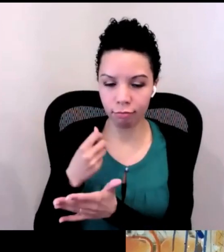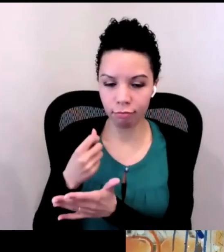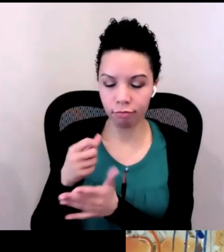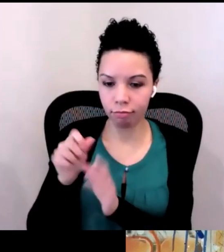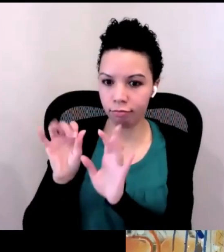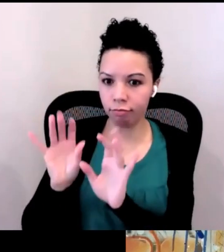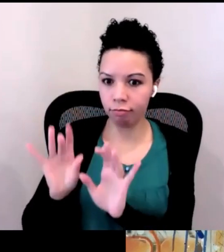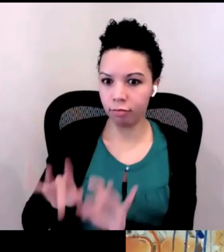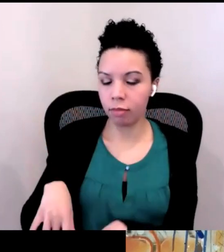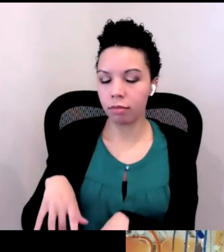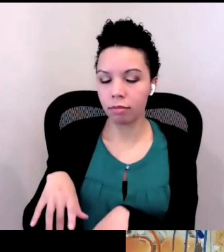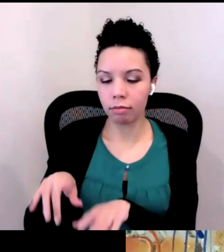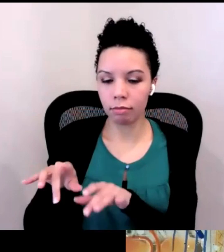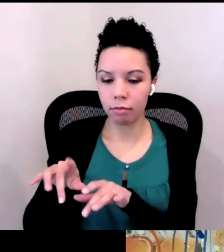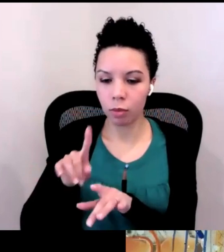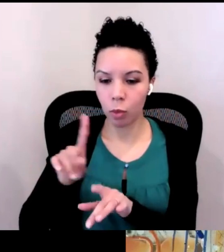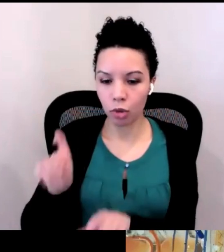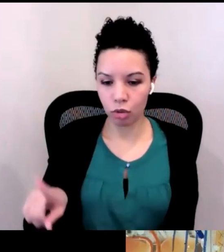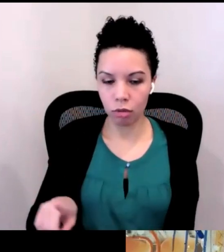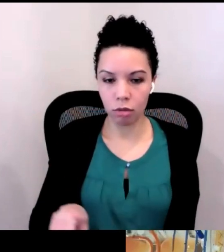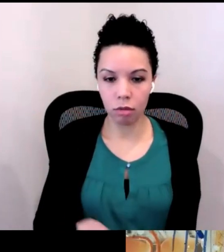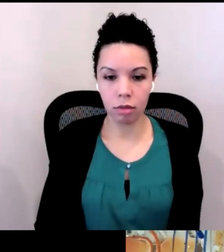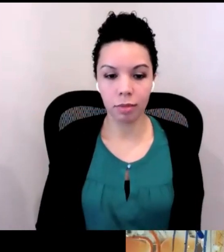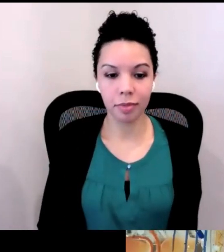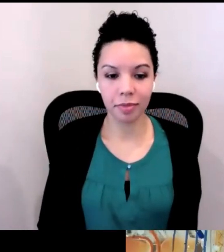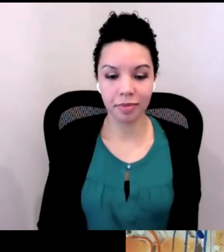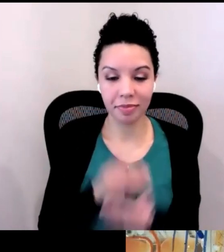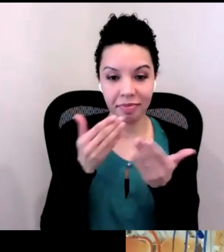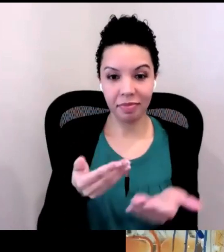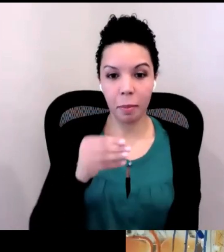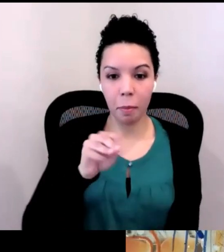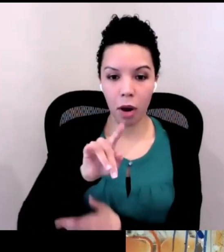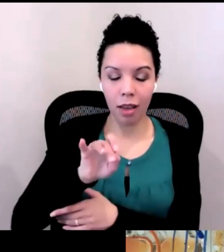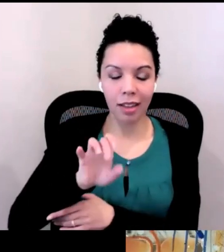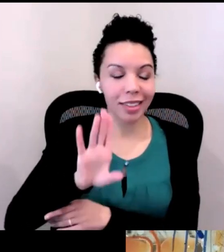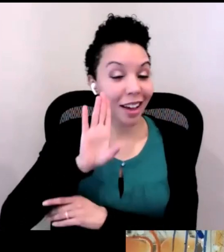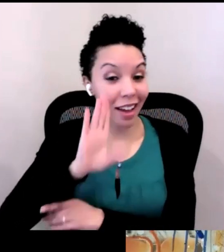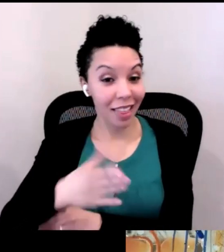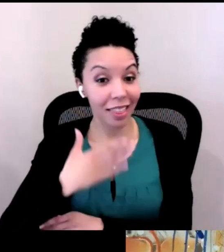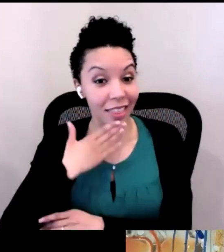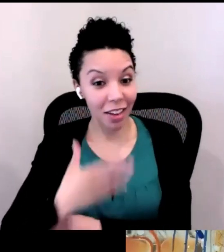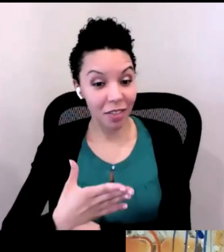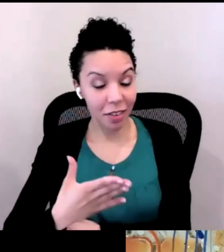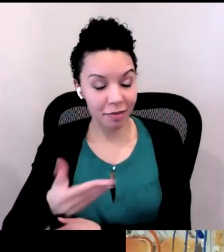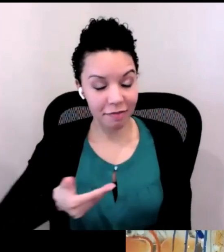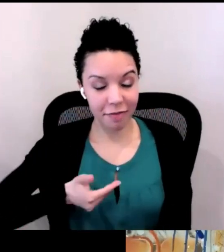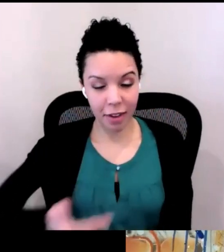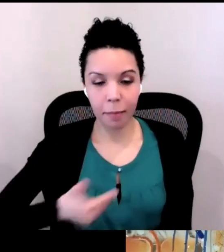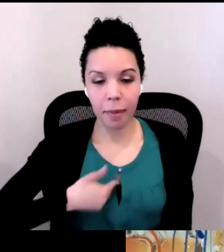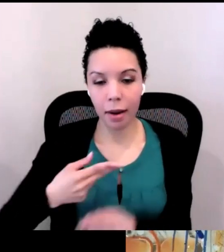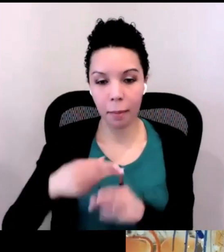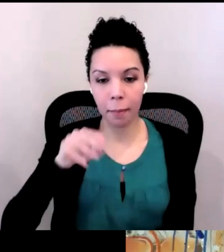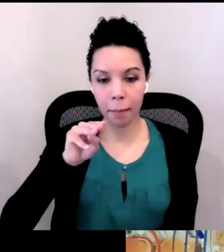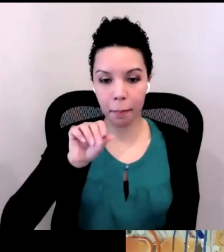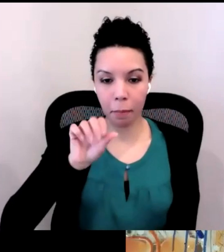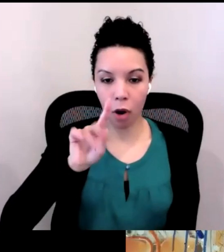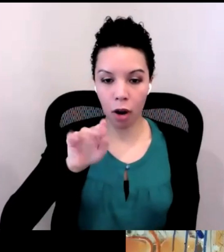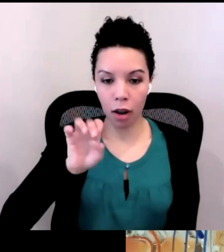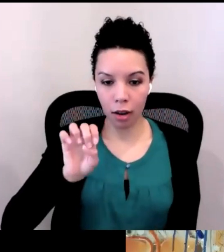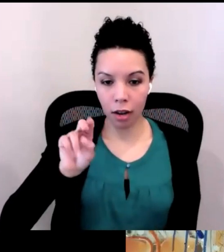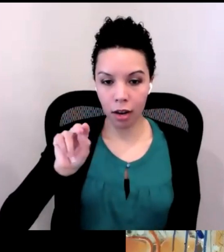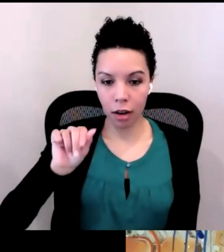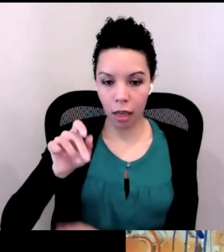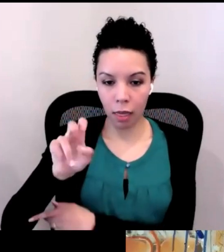So Marnie, go ahead and say hello. Hi, thank you for having me. Again, my name is Marnie Nathanson. I am the